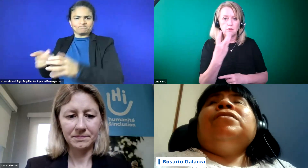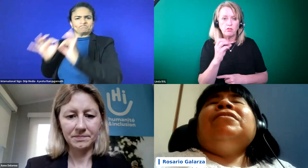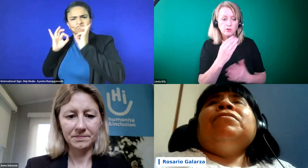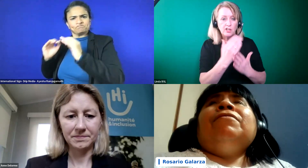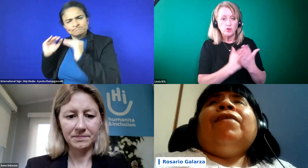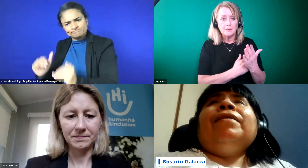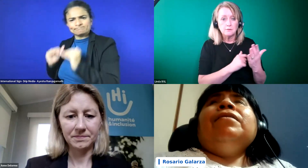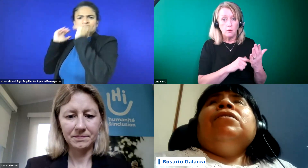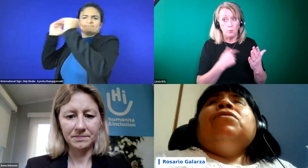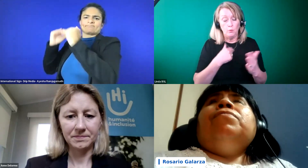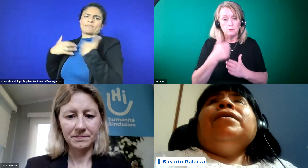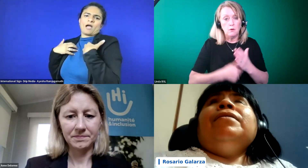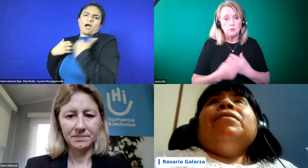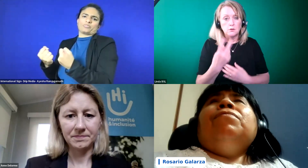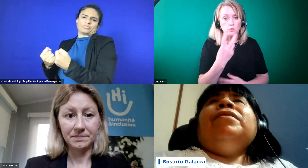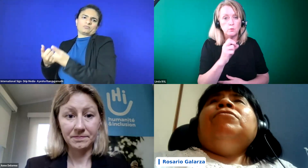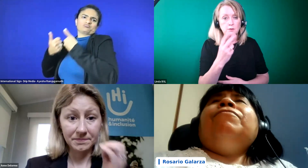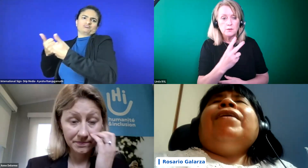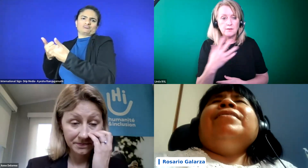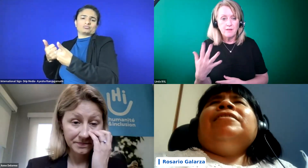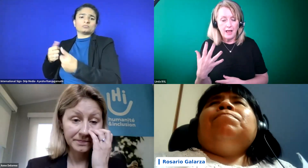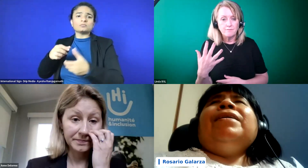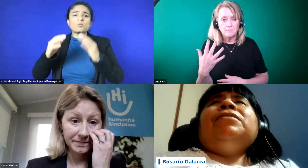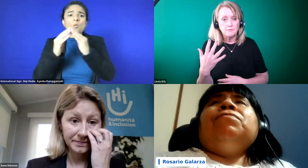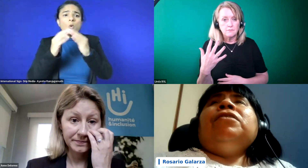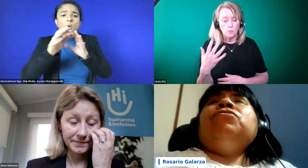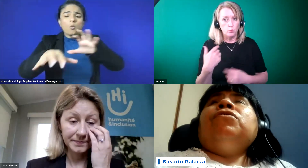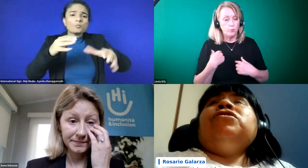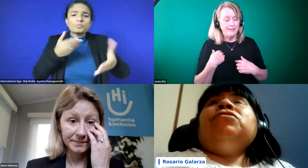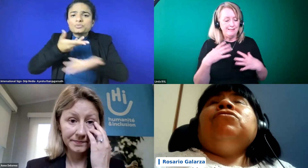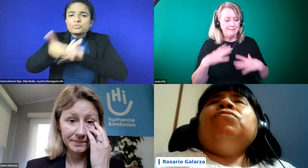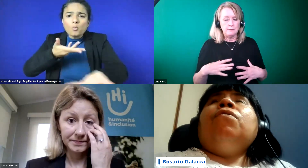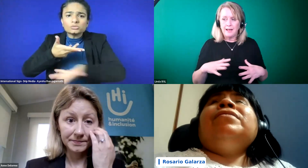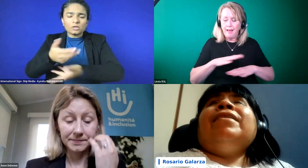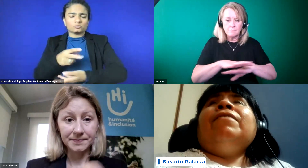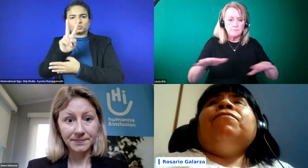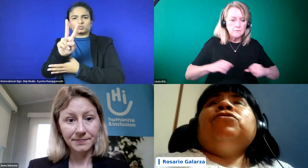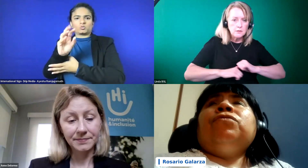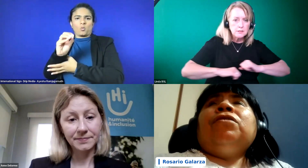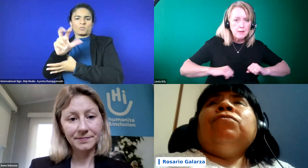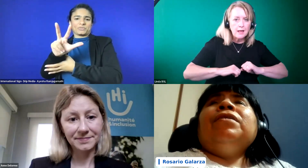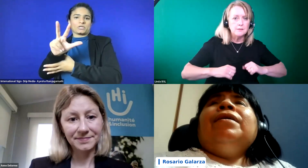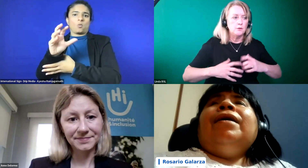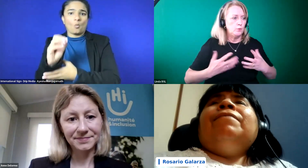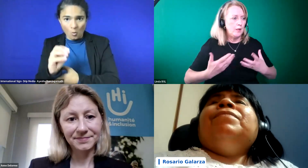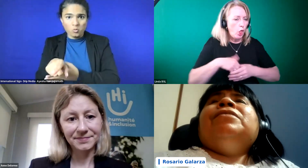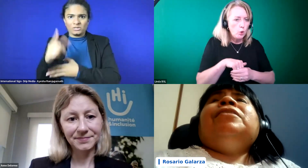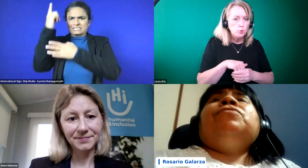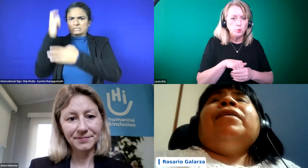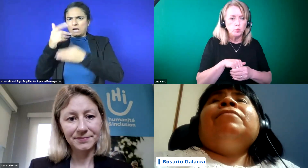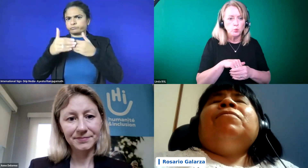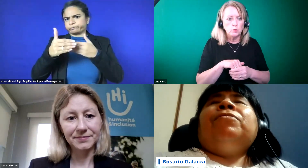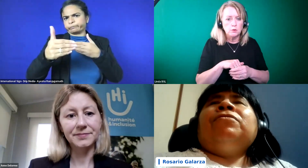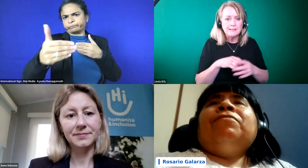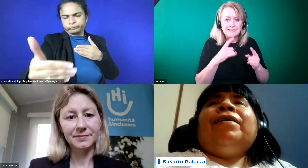on 2025, we need to find a space. We need to continue do all the efforts to include